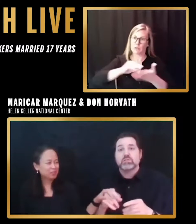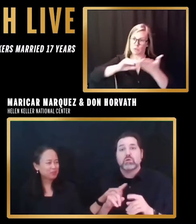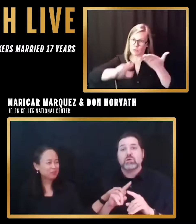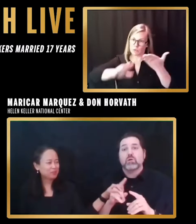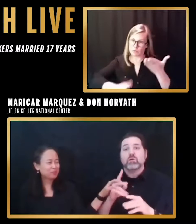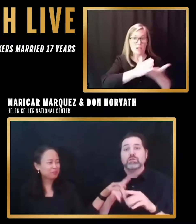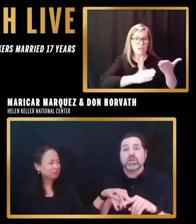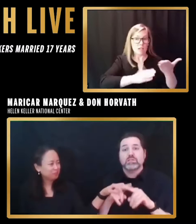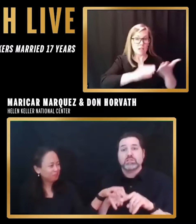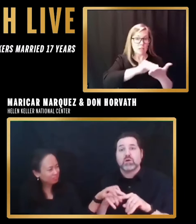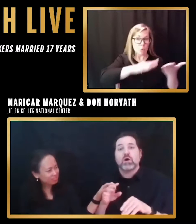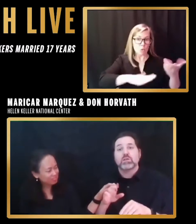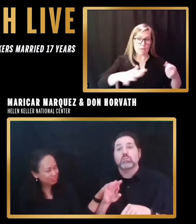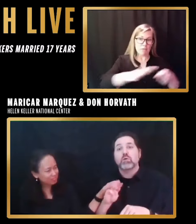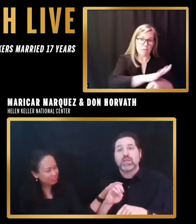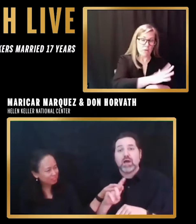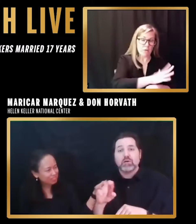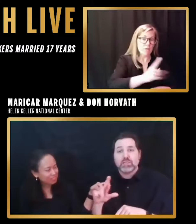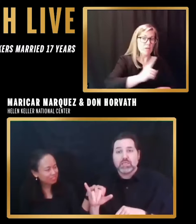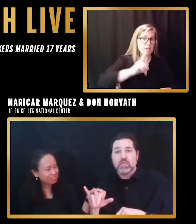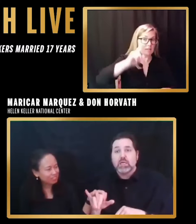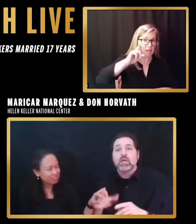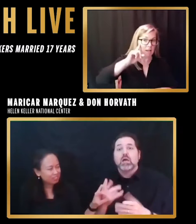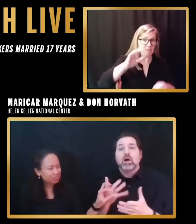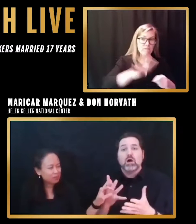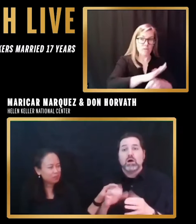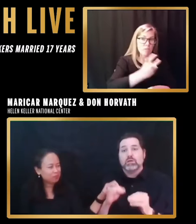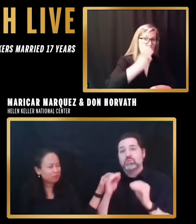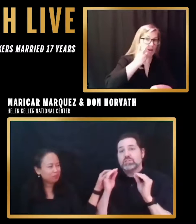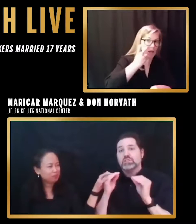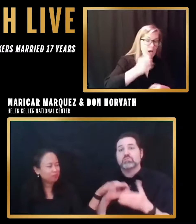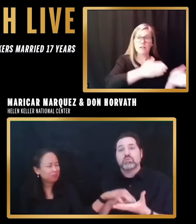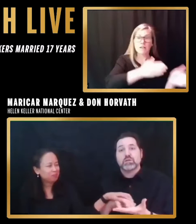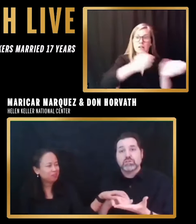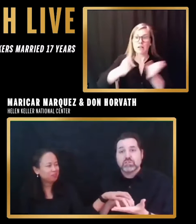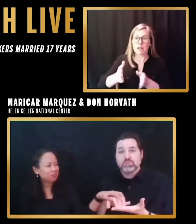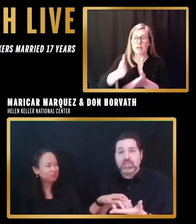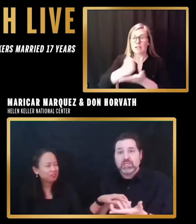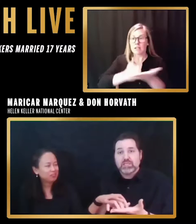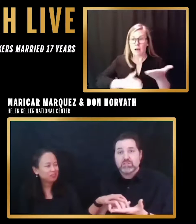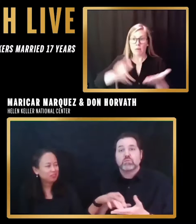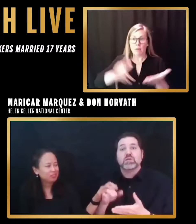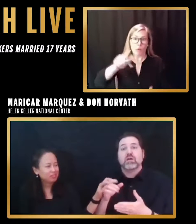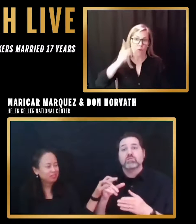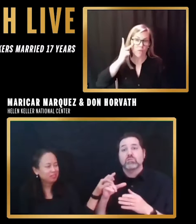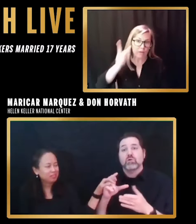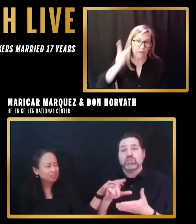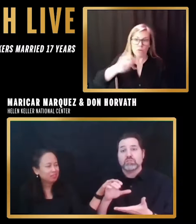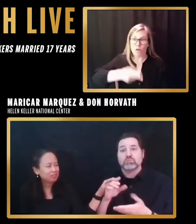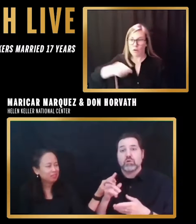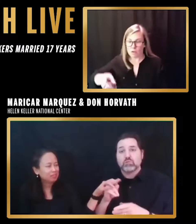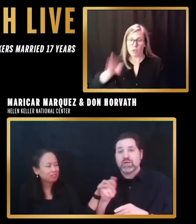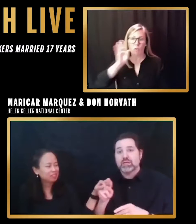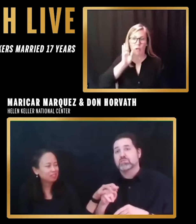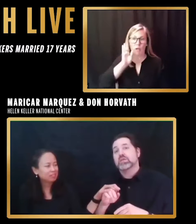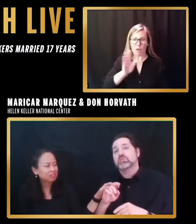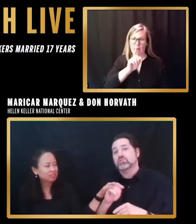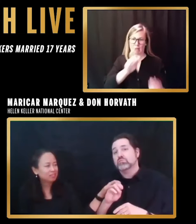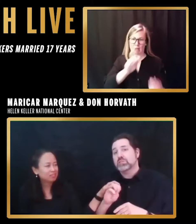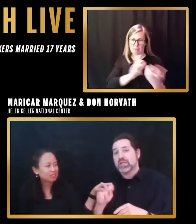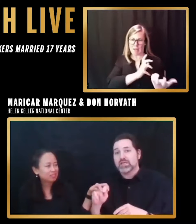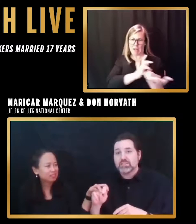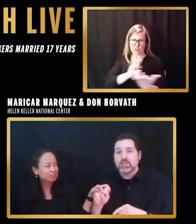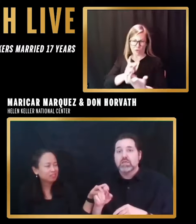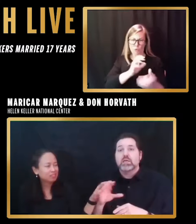hearing, so it all depends on the modality. We teach Braille displays. We have low vision programs like